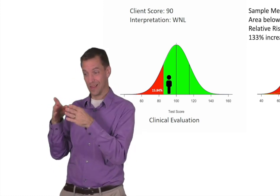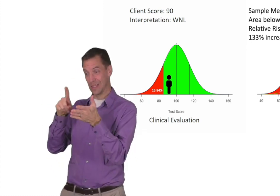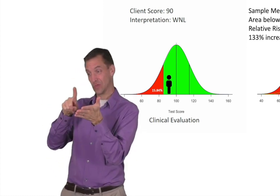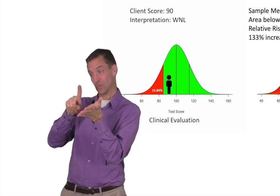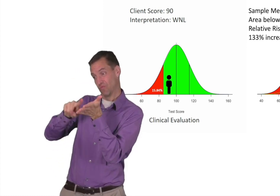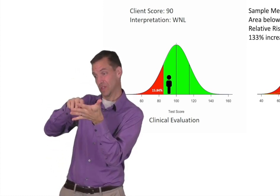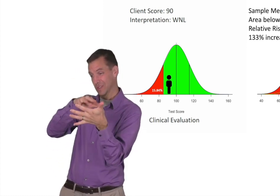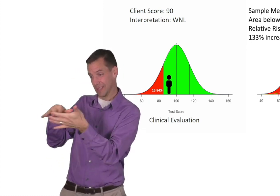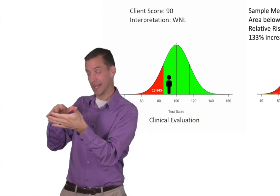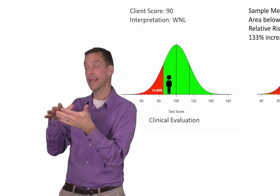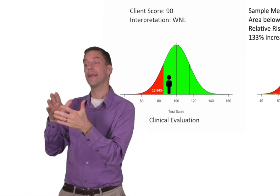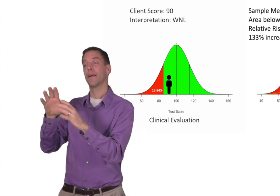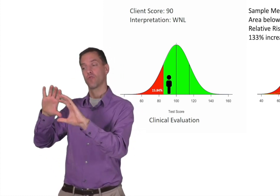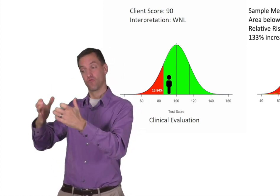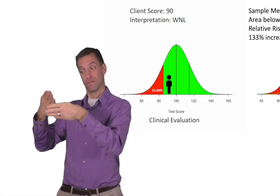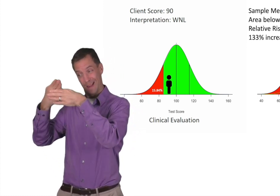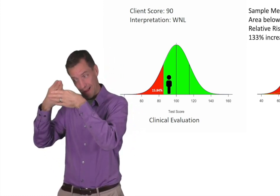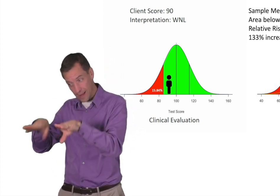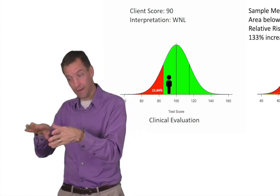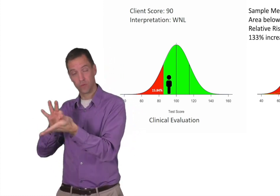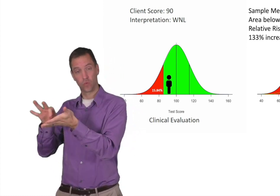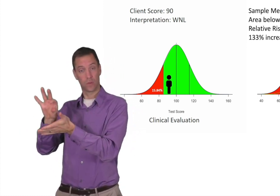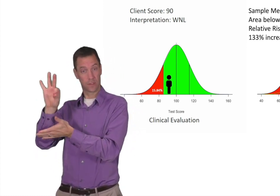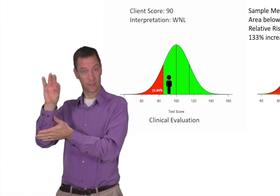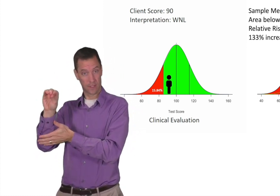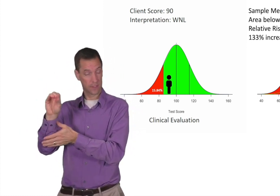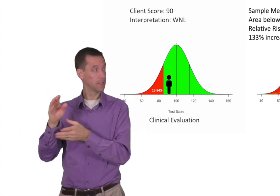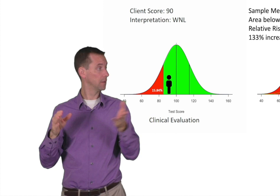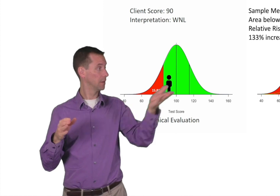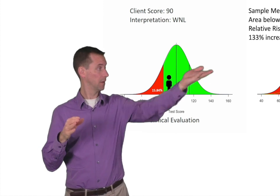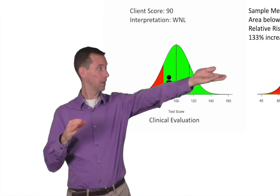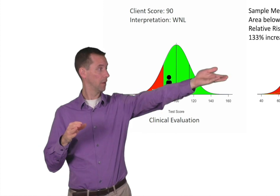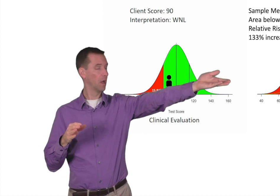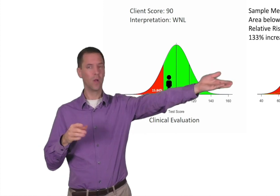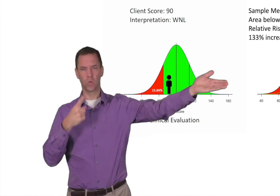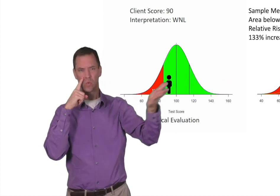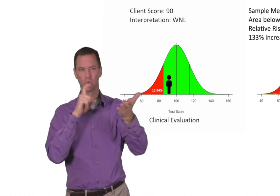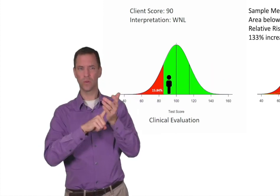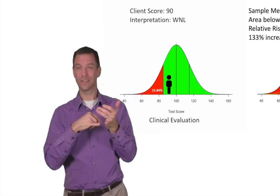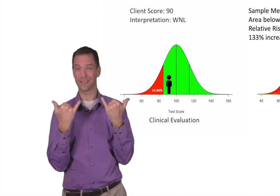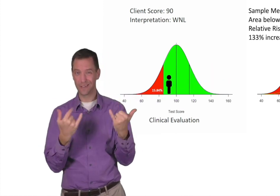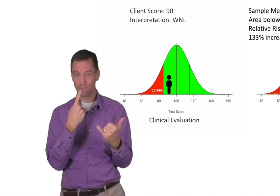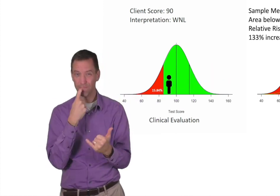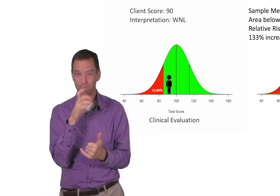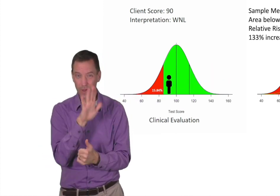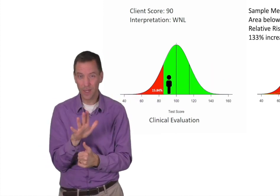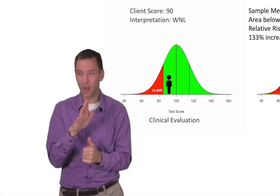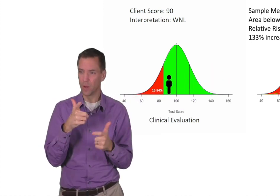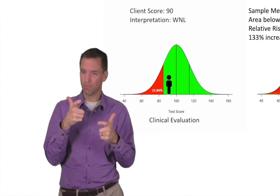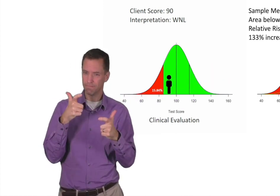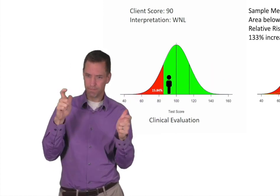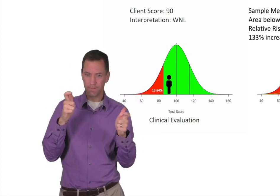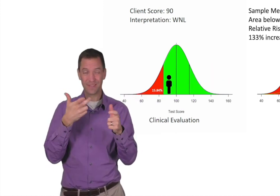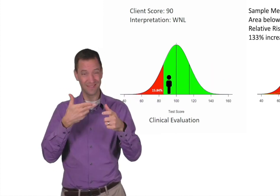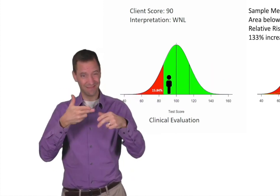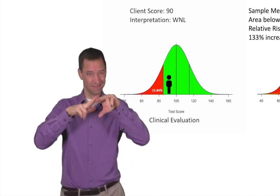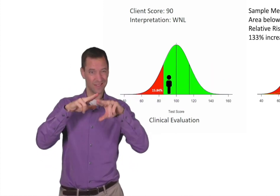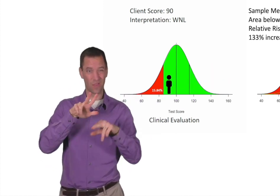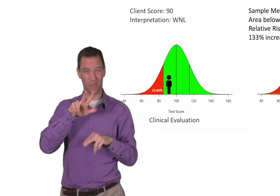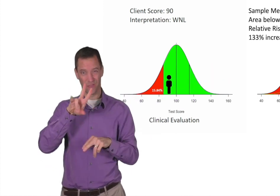But notice in this research study, now this mean of the sample is a 90, and notice that population distribution